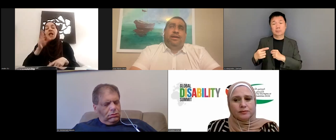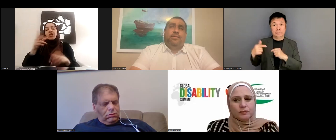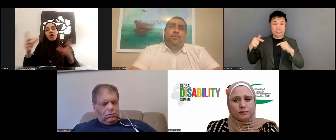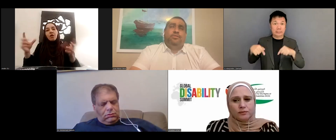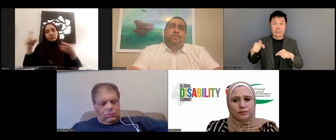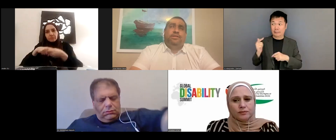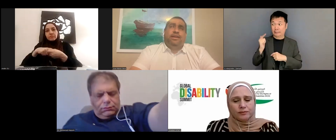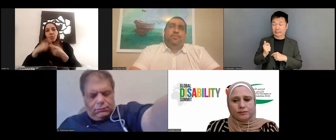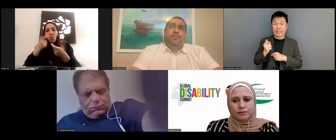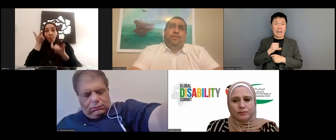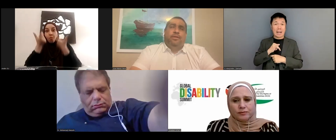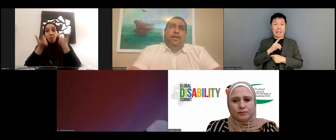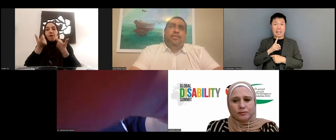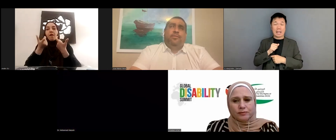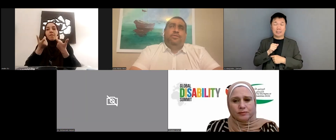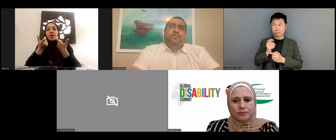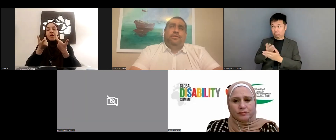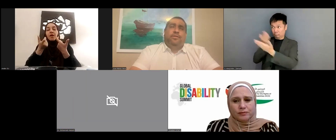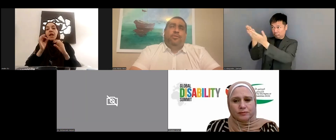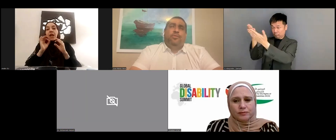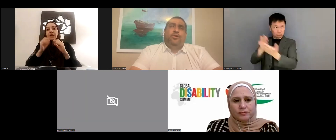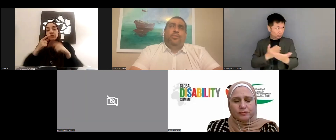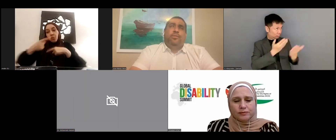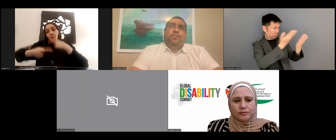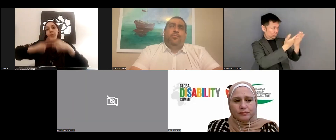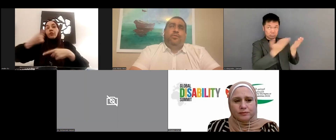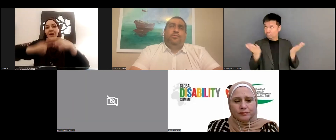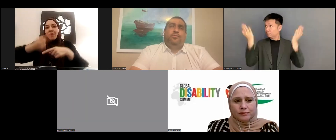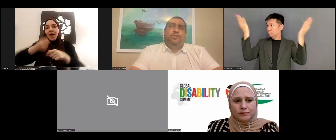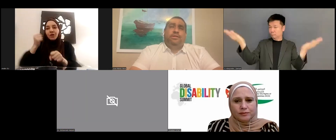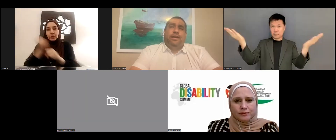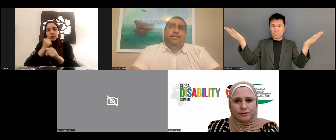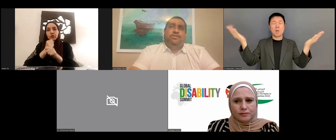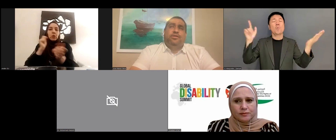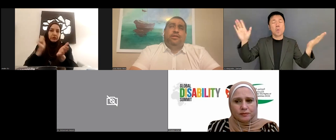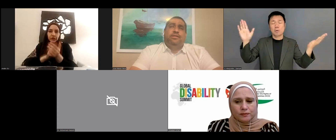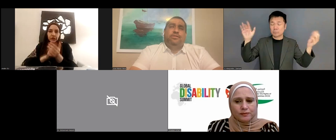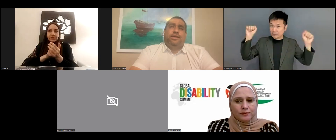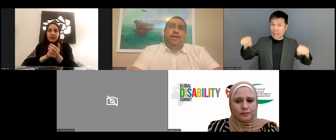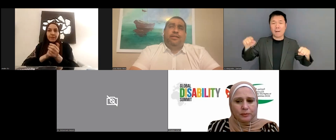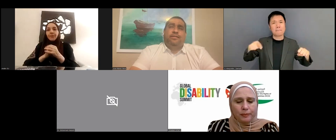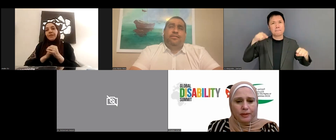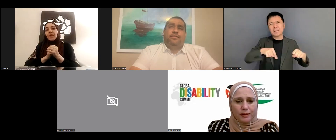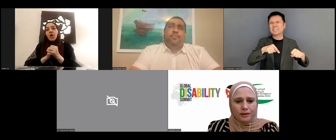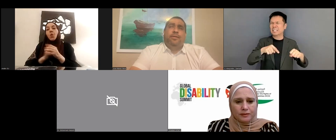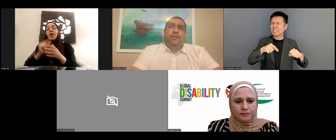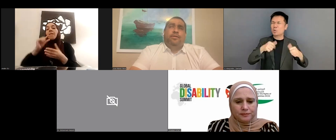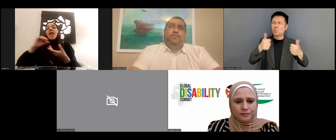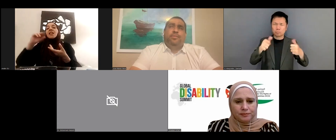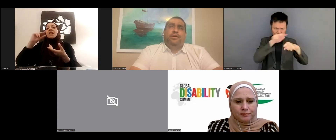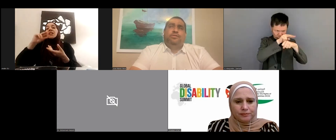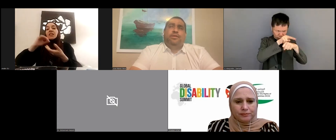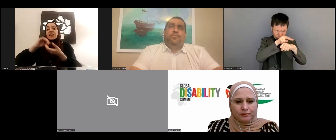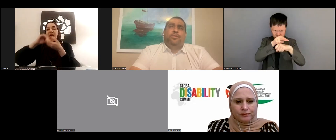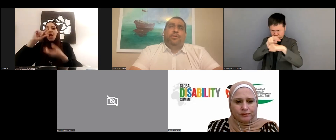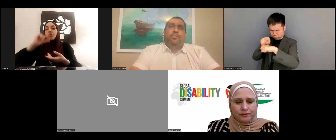as IDA brought to the table, and that was we want commitment, but we also want a solid tracking system to